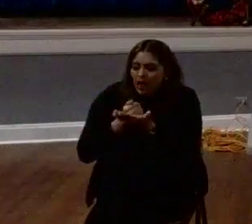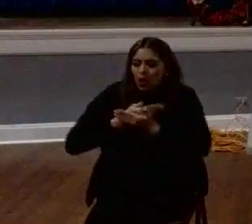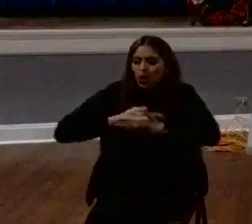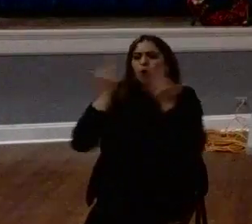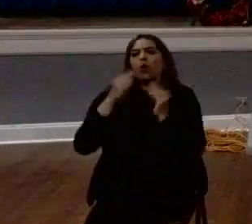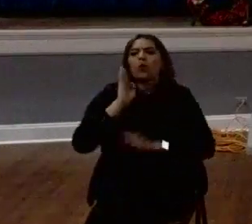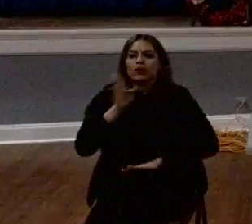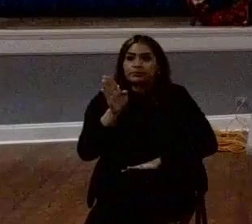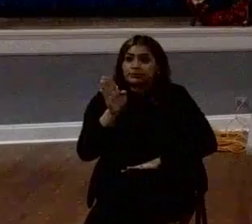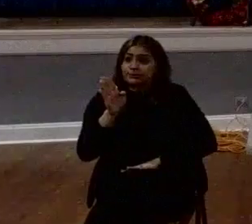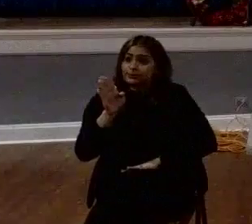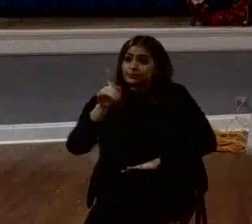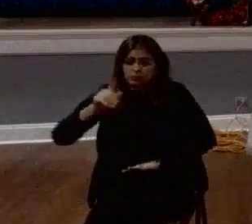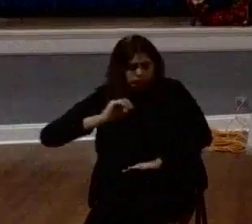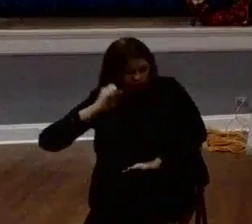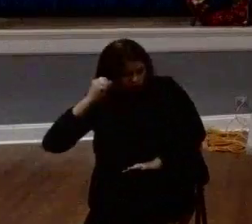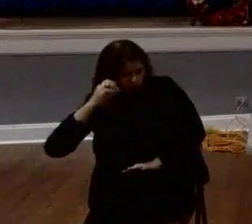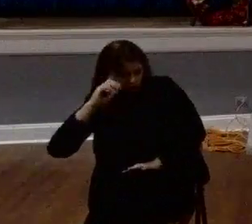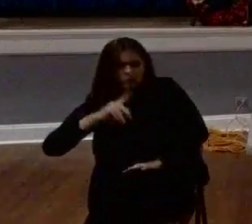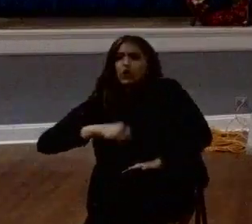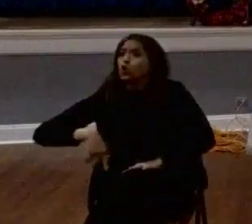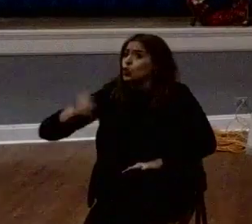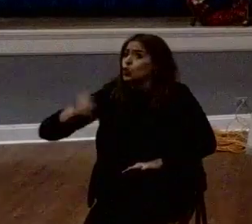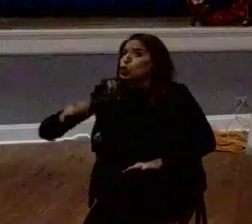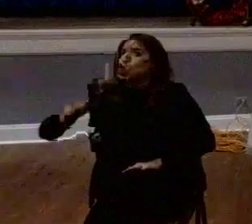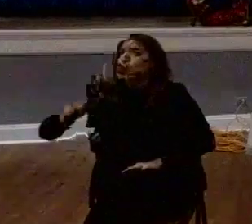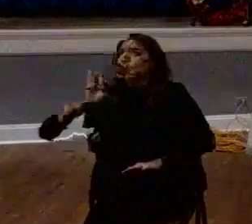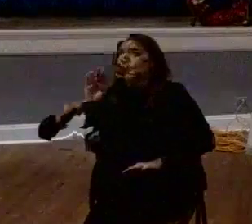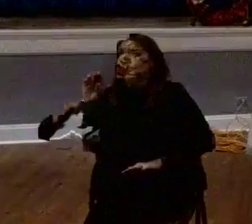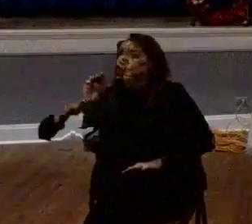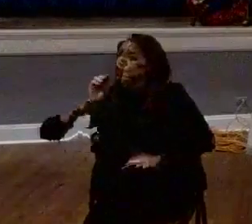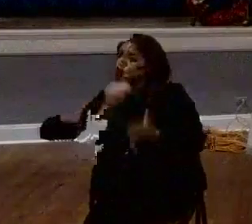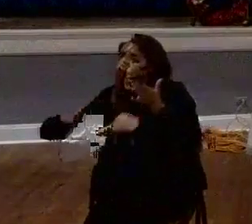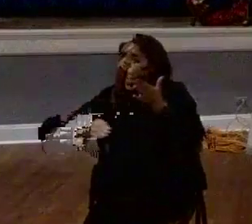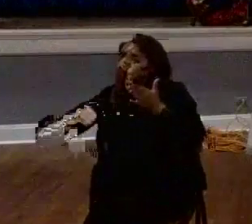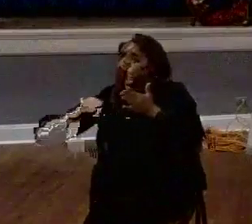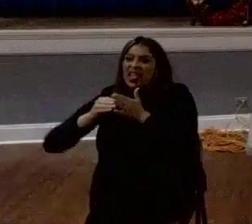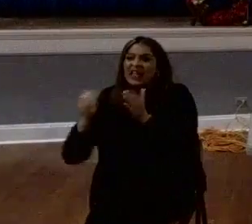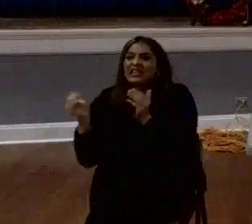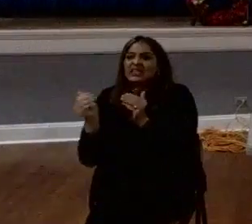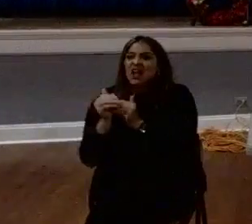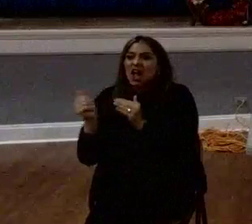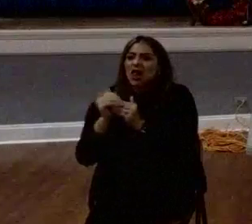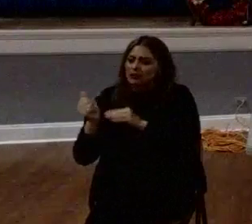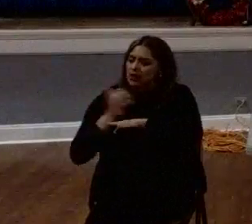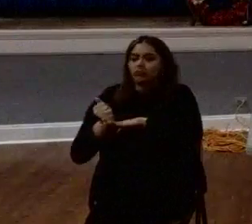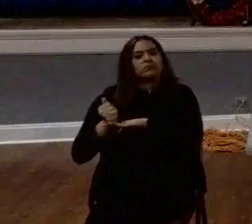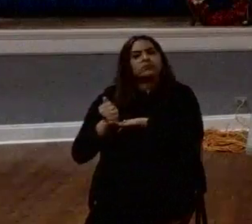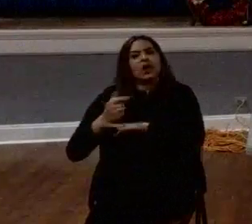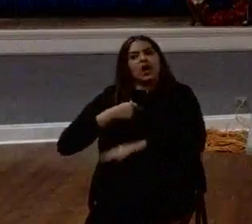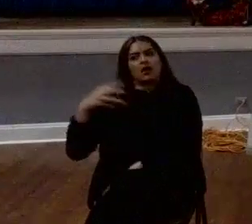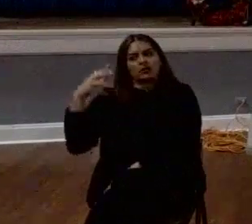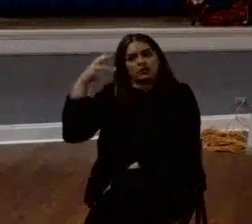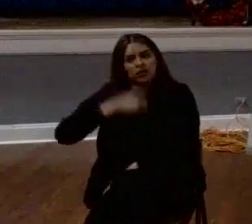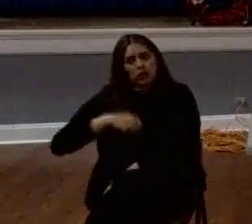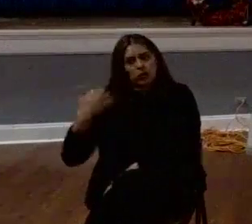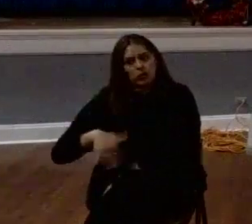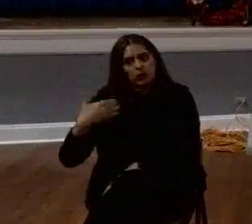All right? And you'll see, it's gotta start early on. I'm gonna guesstimate, and I'm not a money guru, but that's a lot